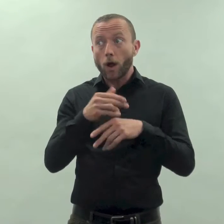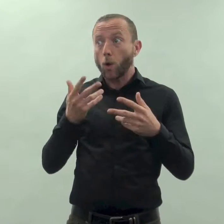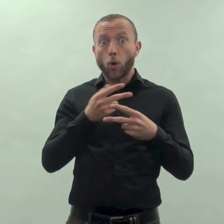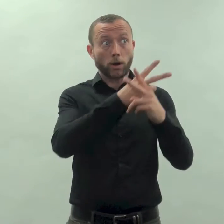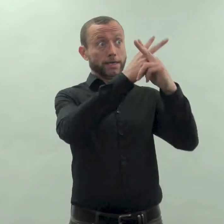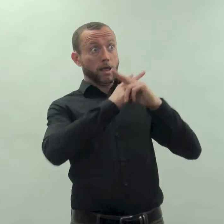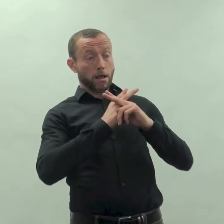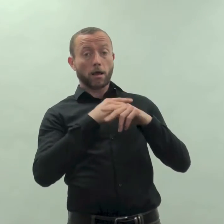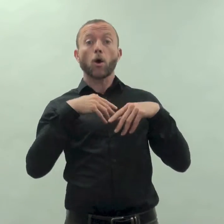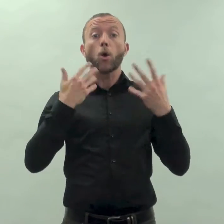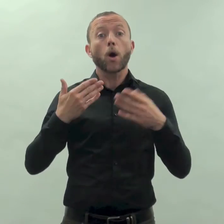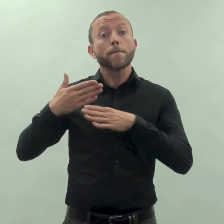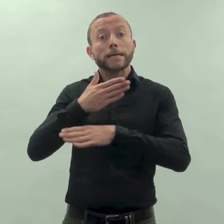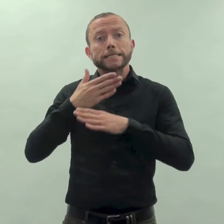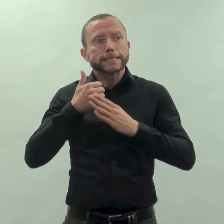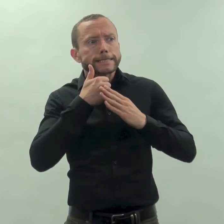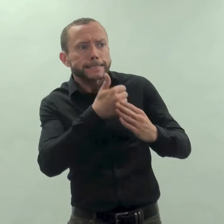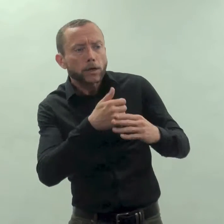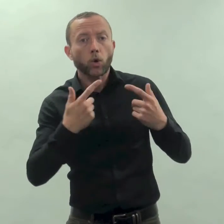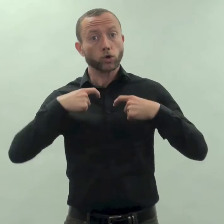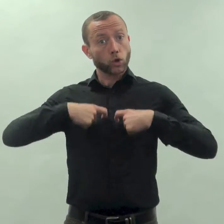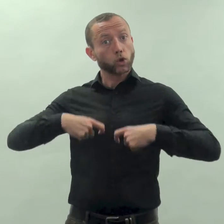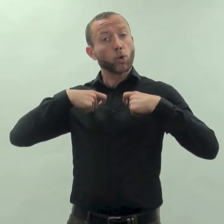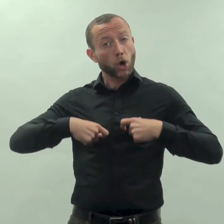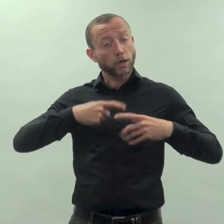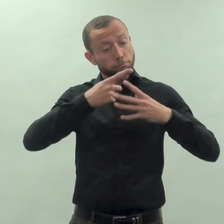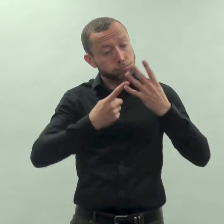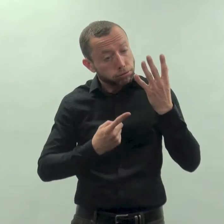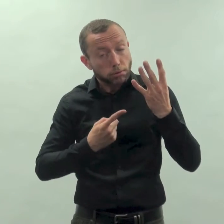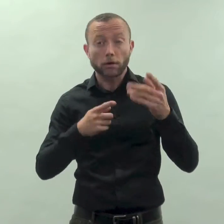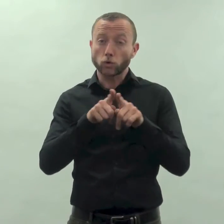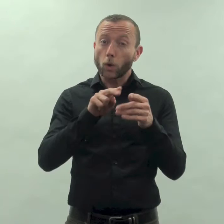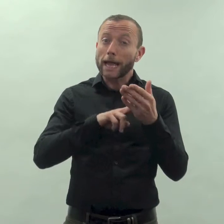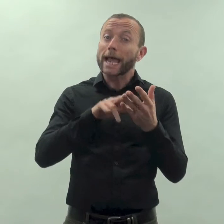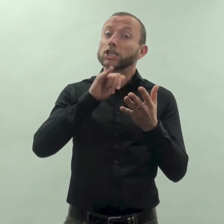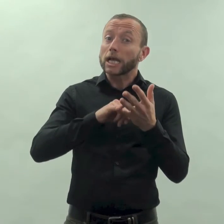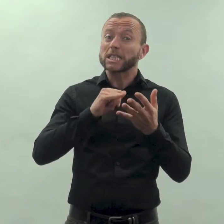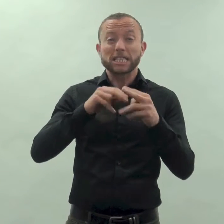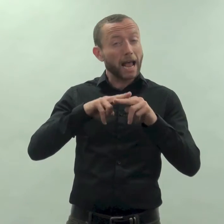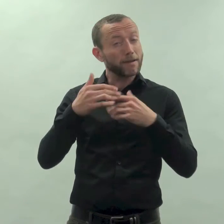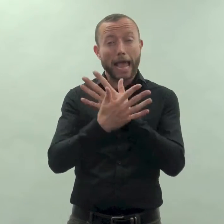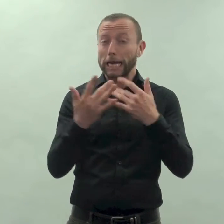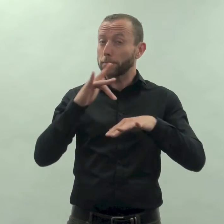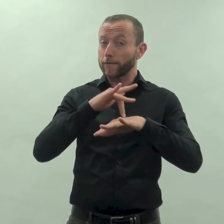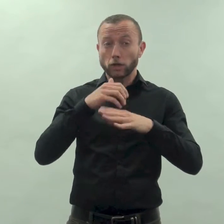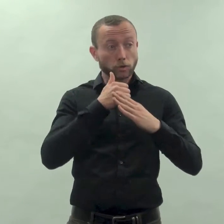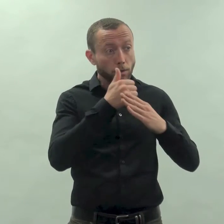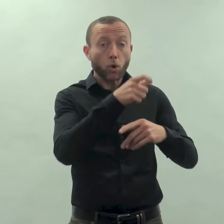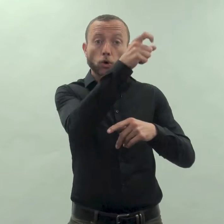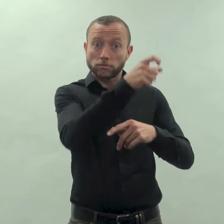carers, those who have someone care for them, businesses, social workers, NHS staff and other professionals that support